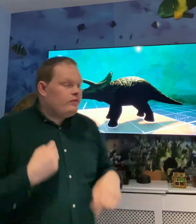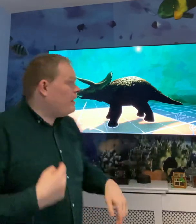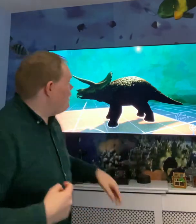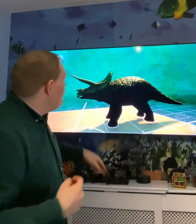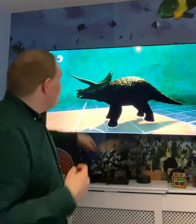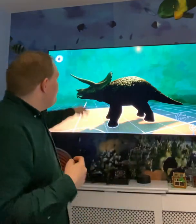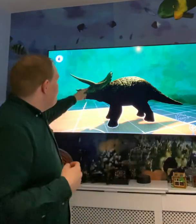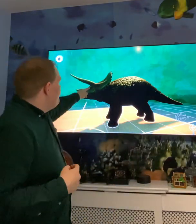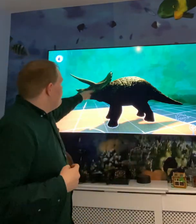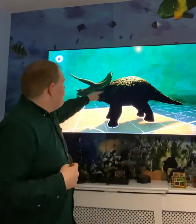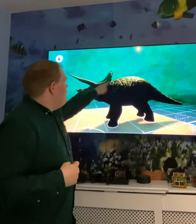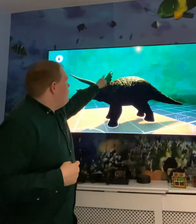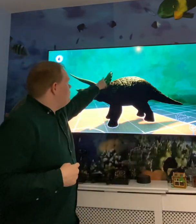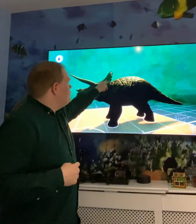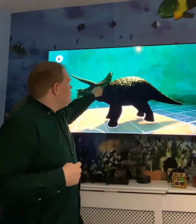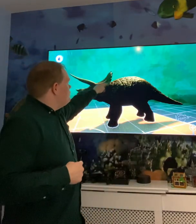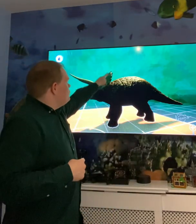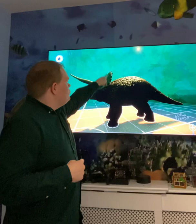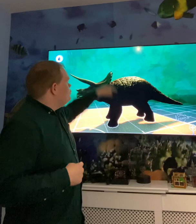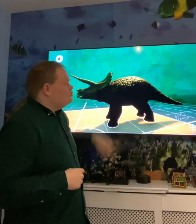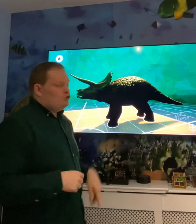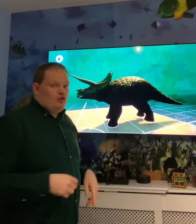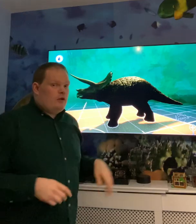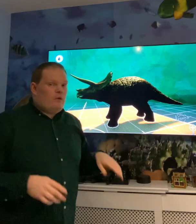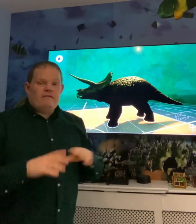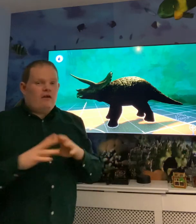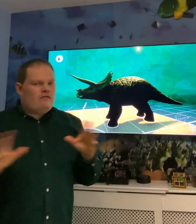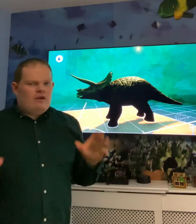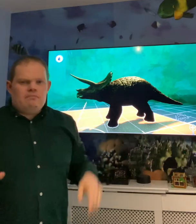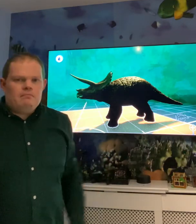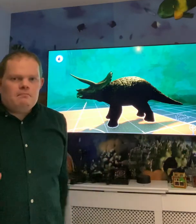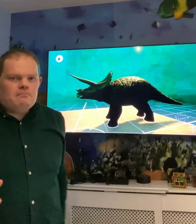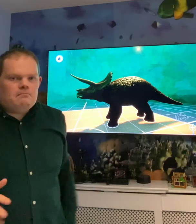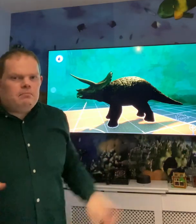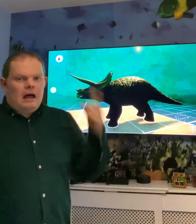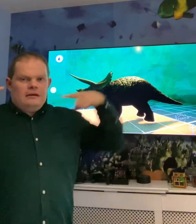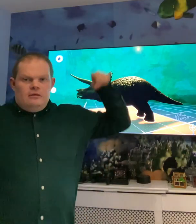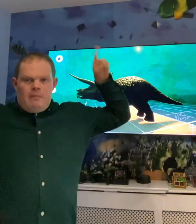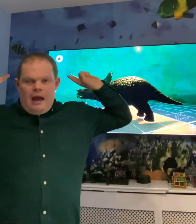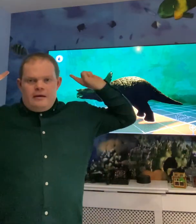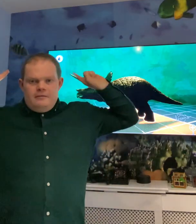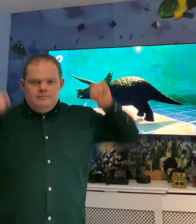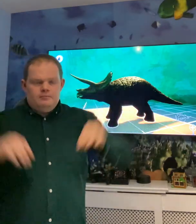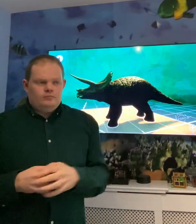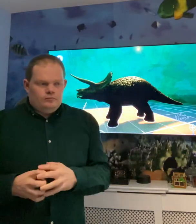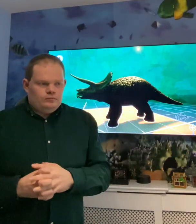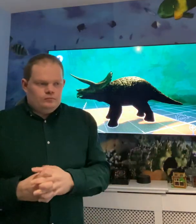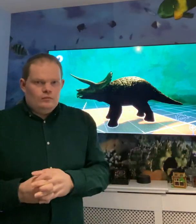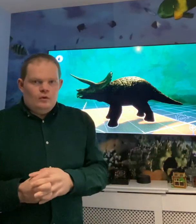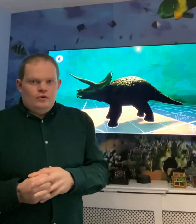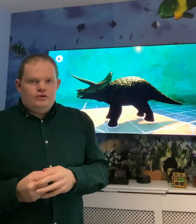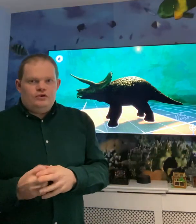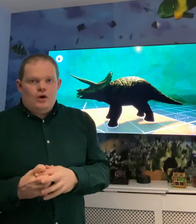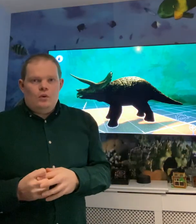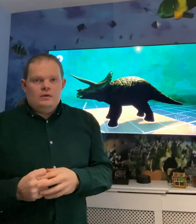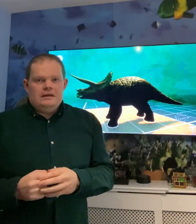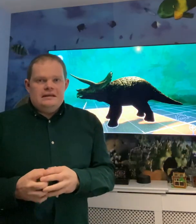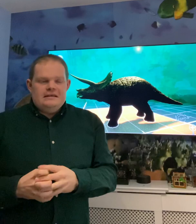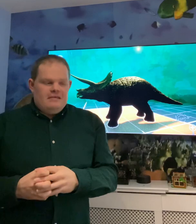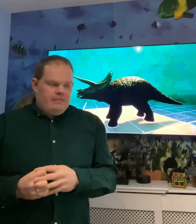their frill. So they were very, very blind at the back. So that